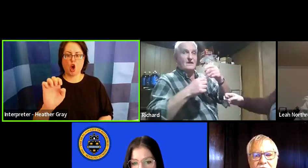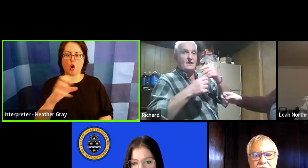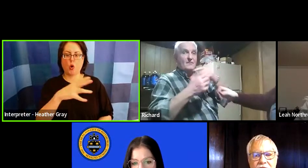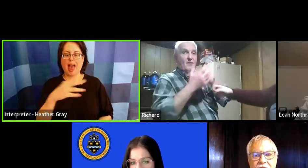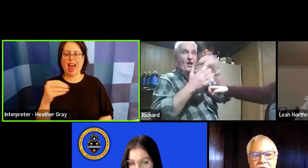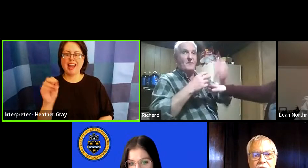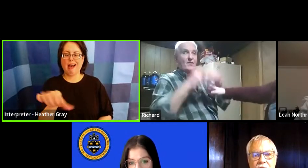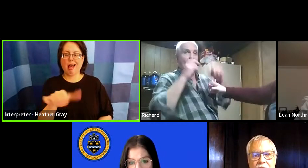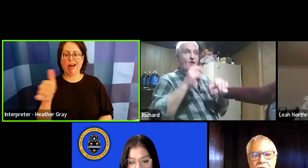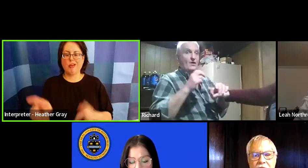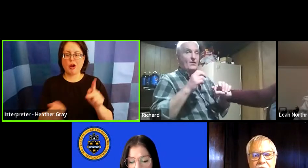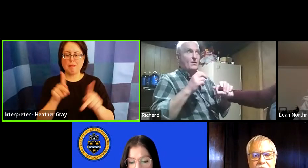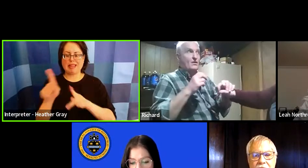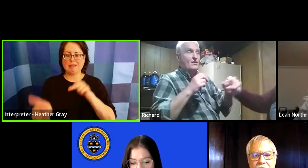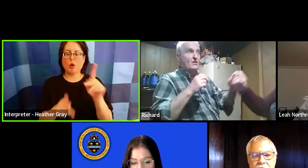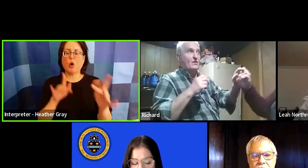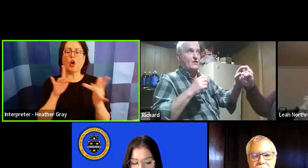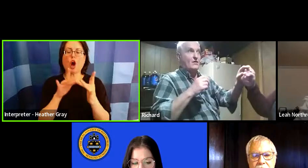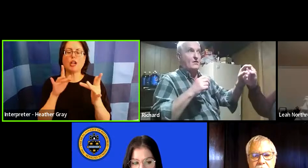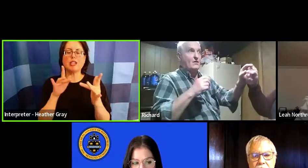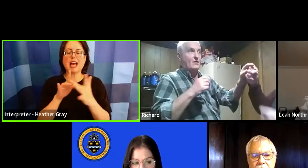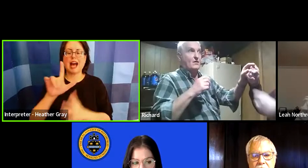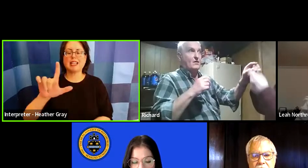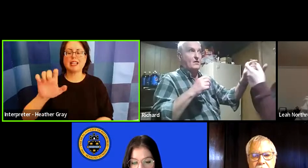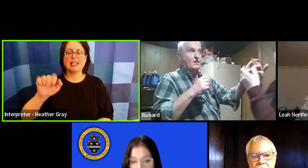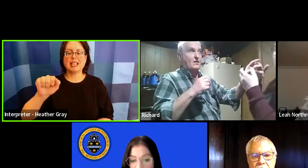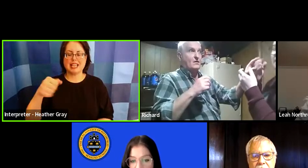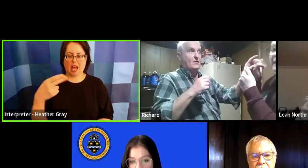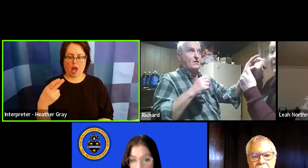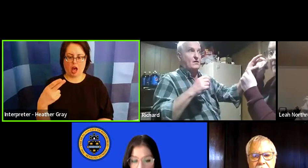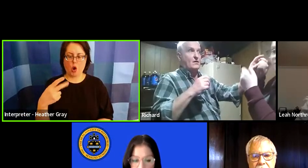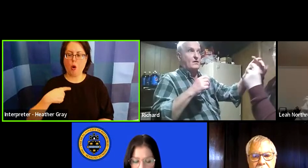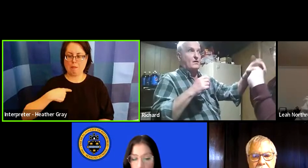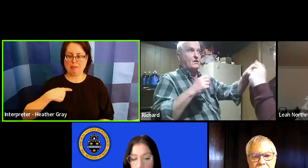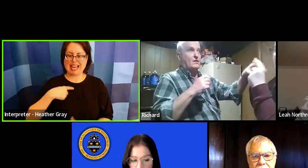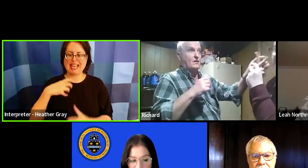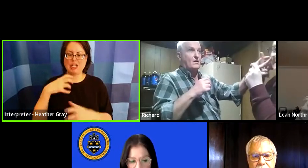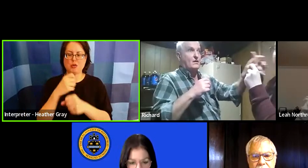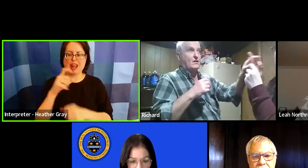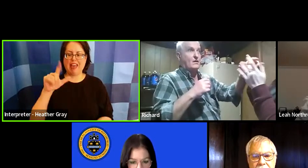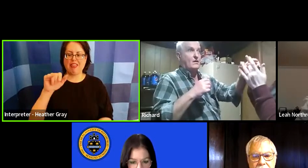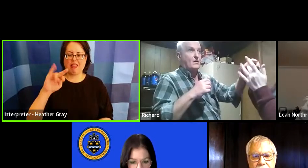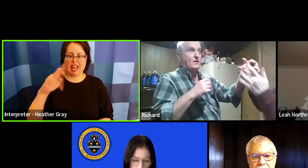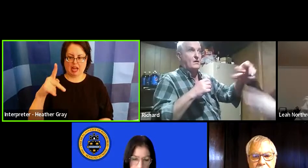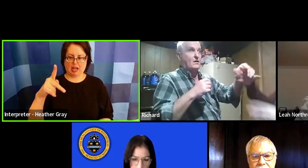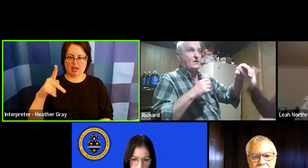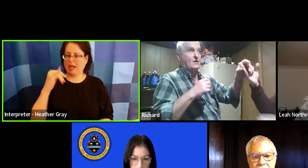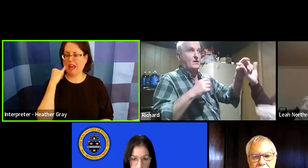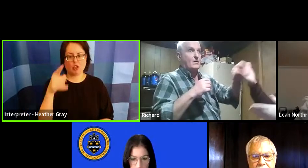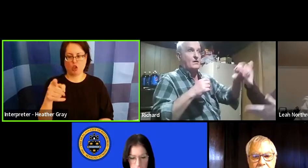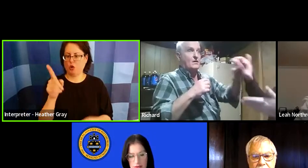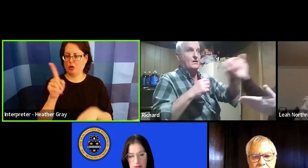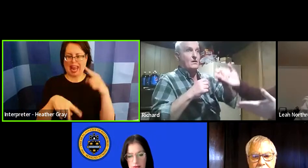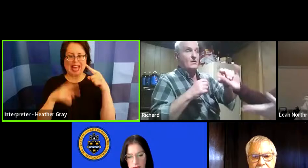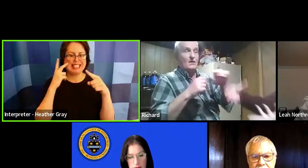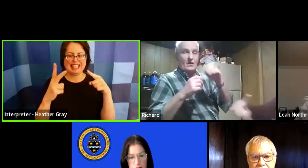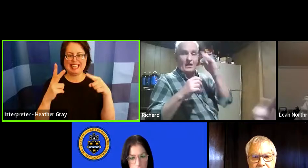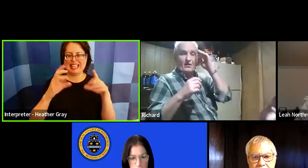chat, please reach out to Leah or I to get that link. Go ahead, Rich.